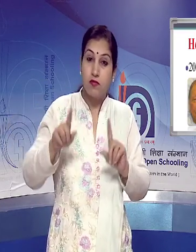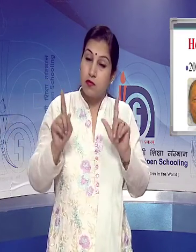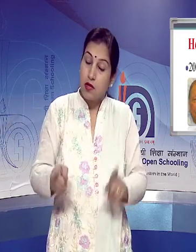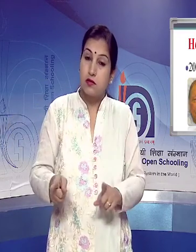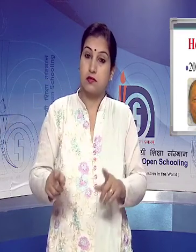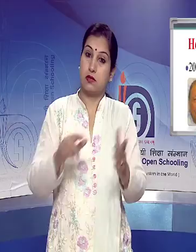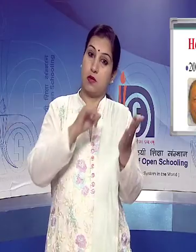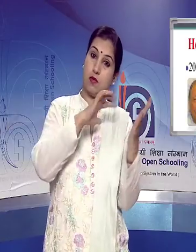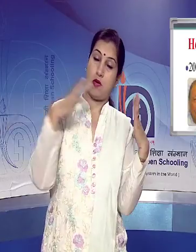normal.